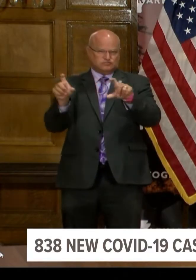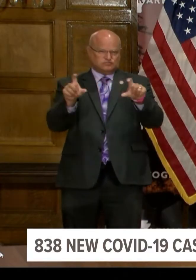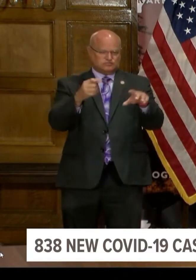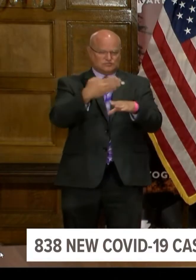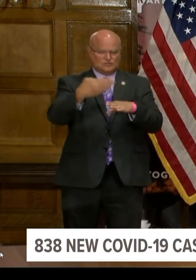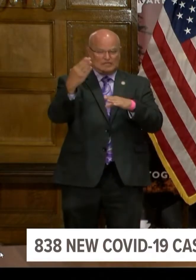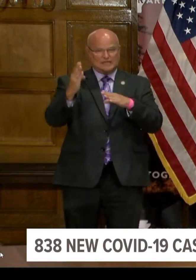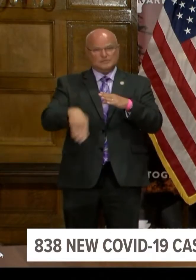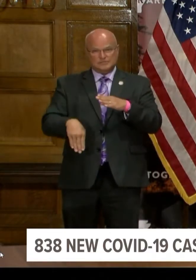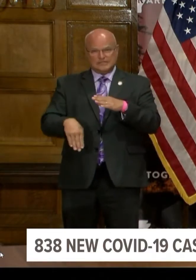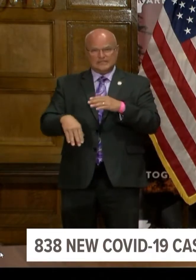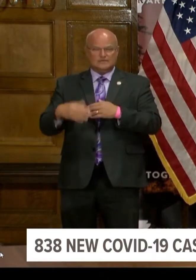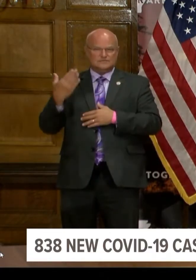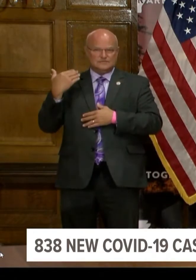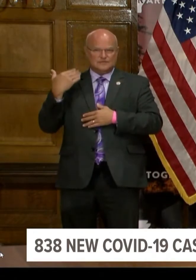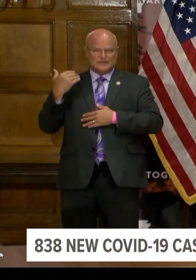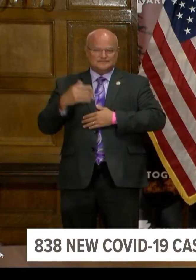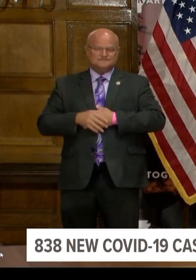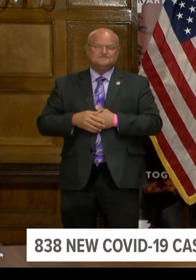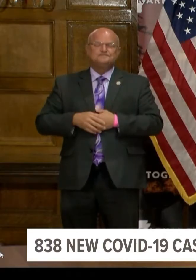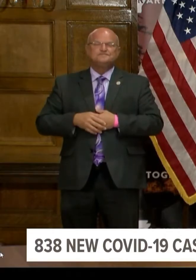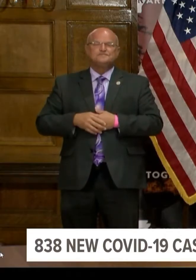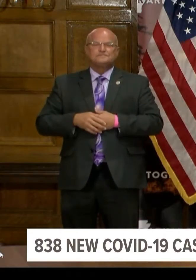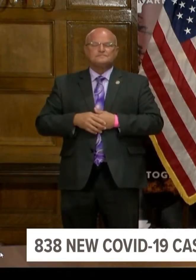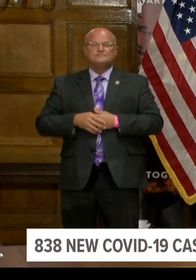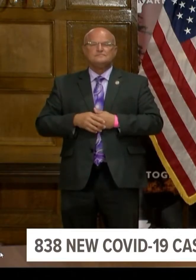completed earlier.